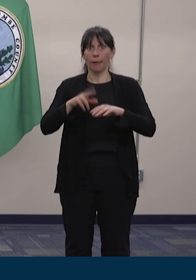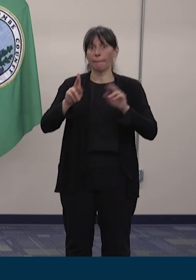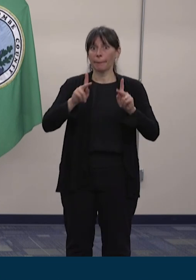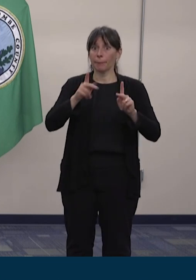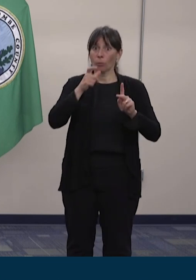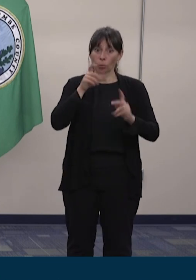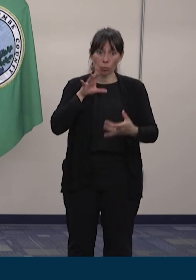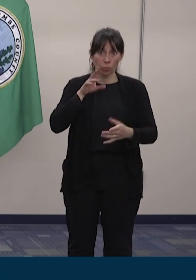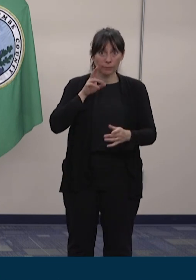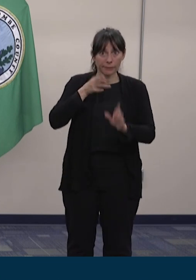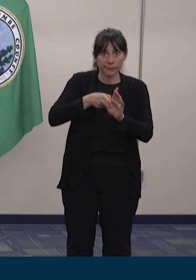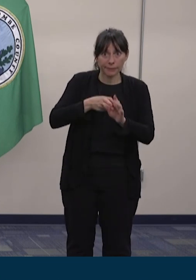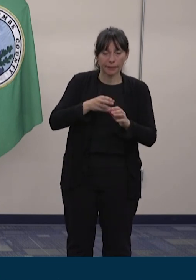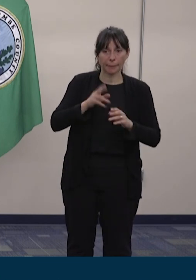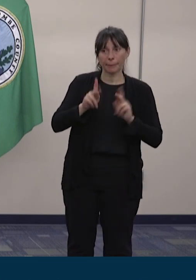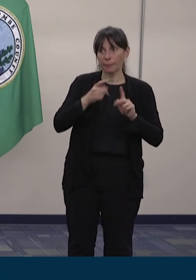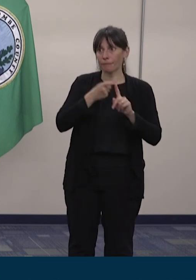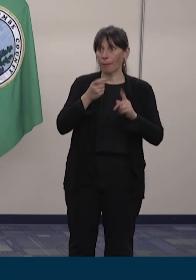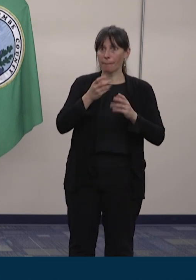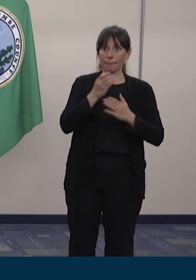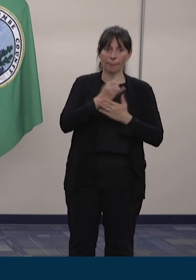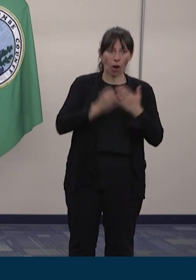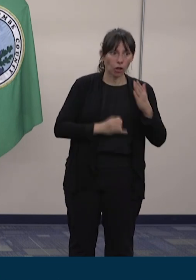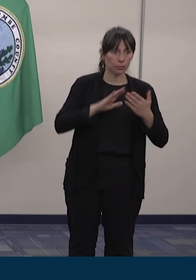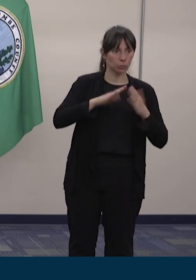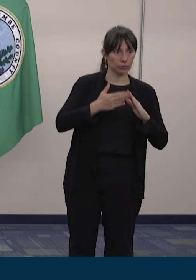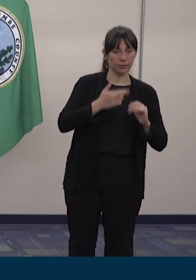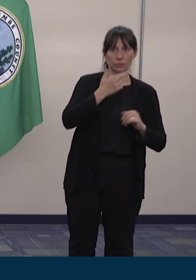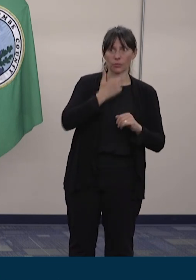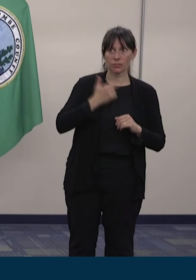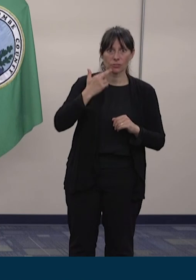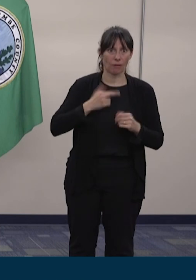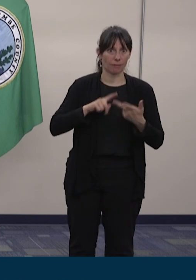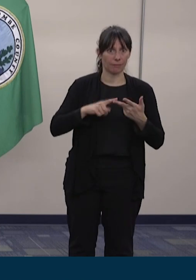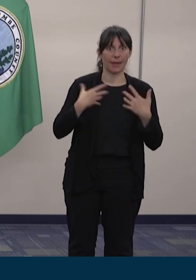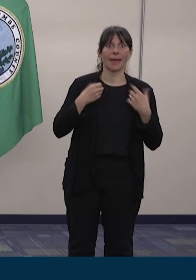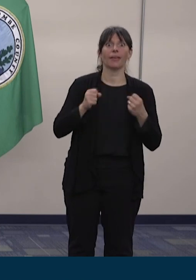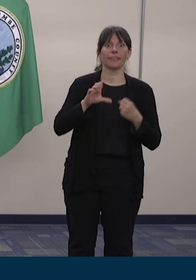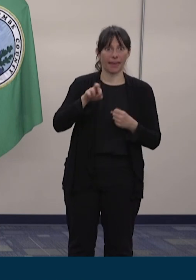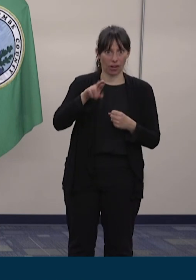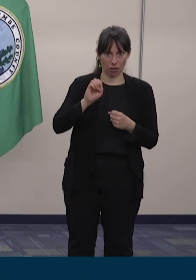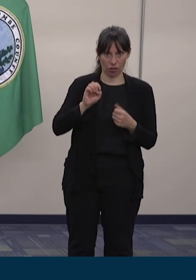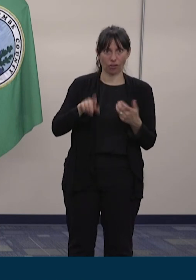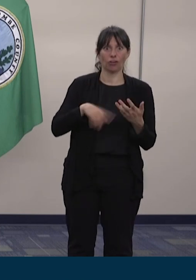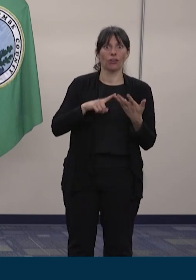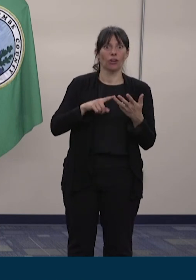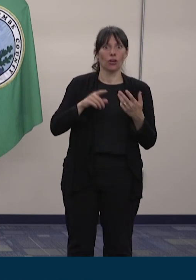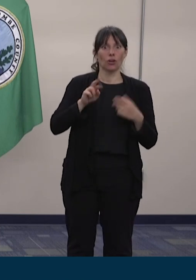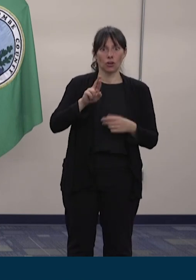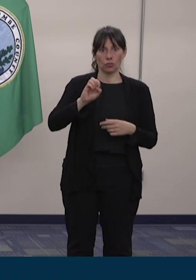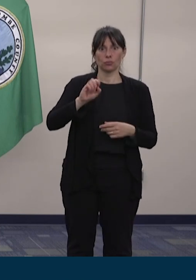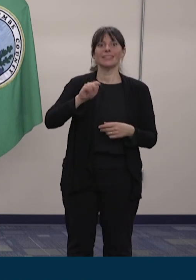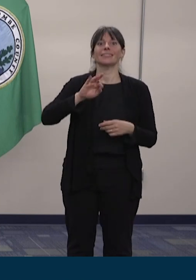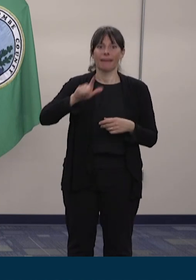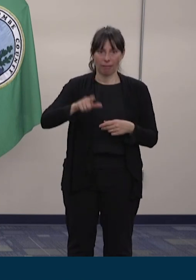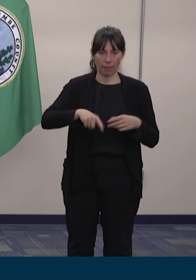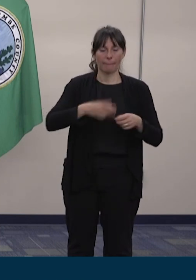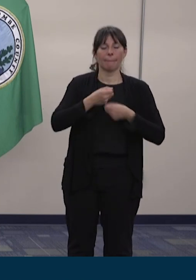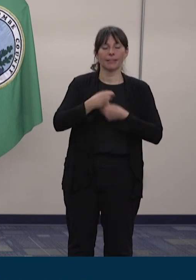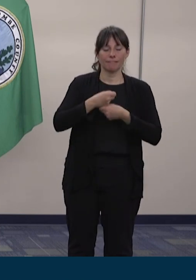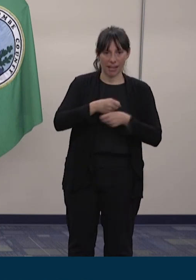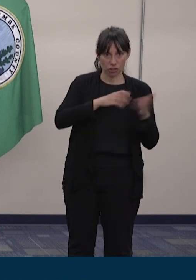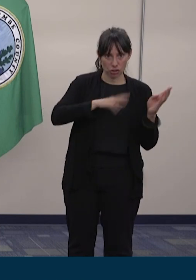a care, gente que the viene de arts, industrias, de artes, de restaurants, restaurantes, de cuidado de niños, de healthcare, cuidado de adultos, retail, and lodging.